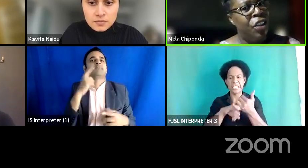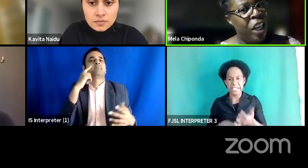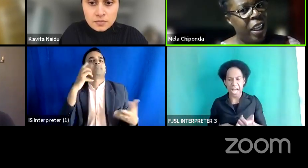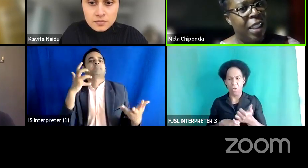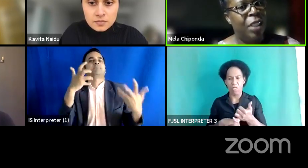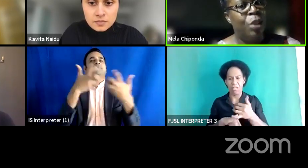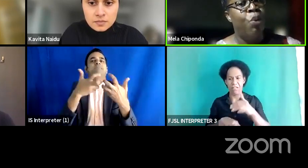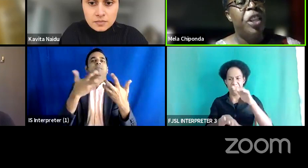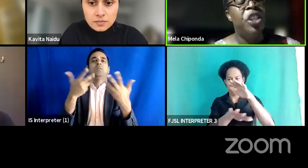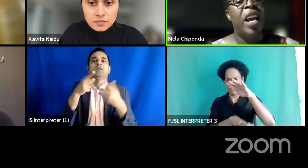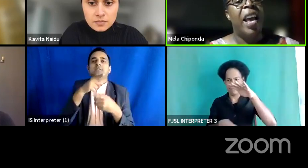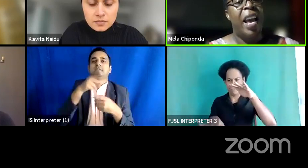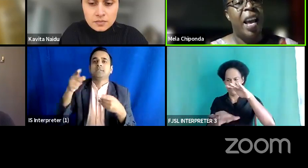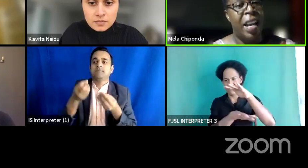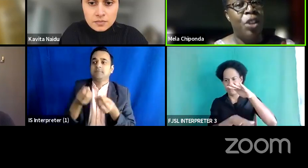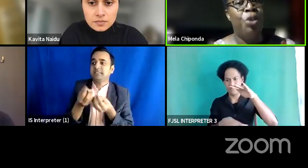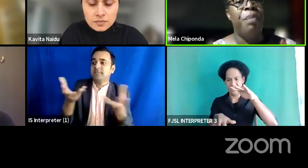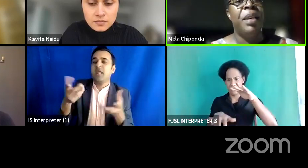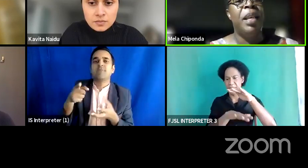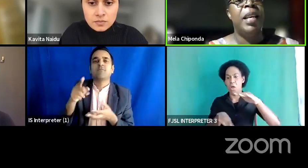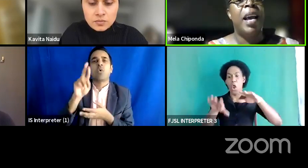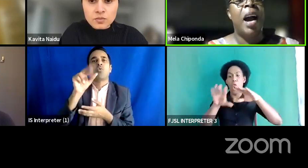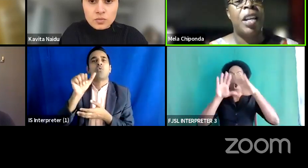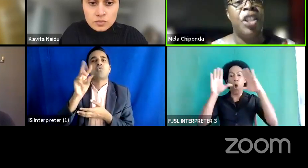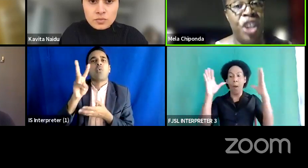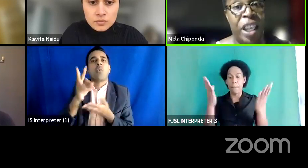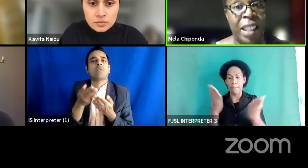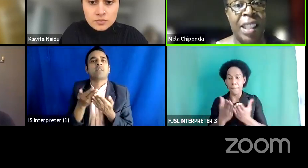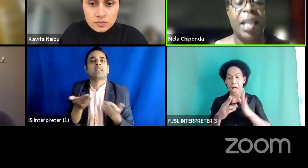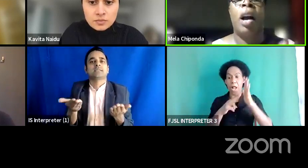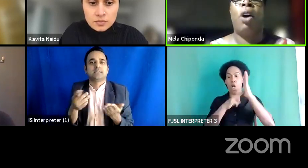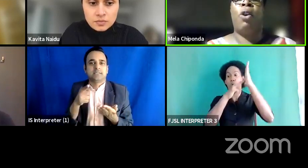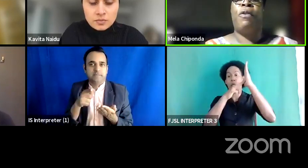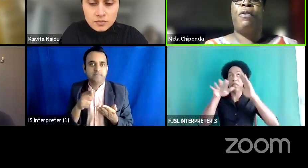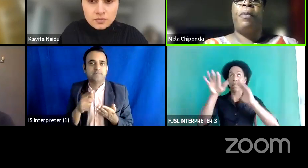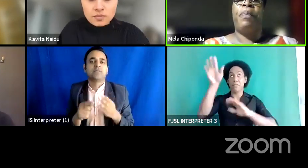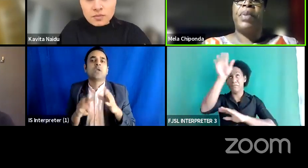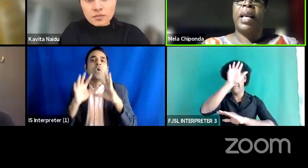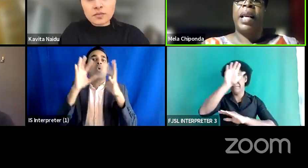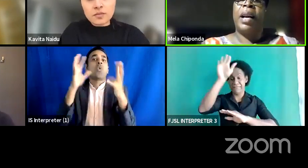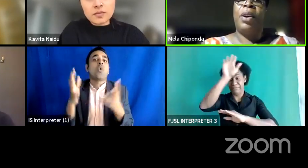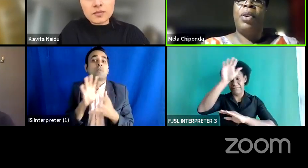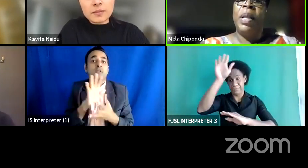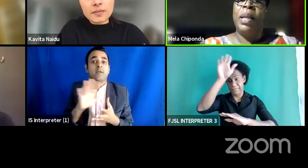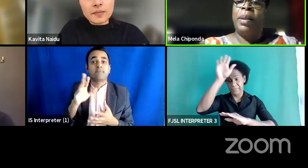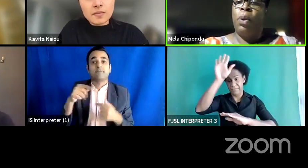is this injustice which has to be addressed. Of